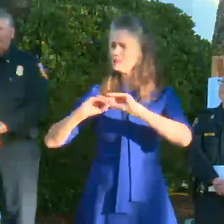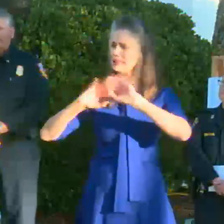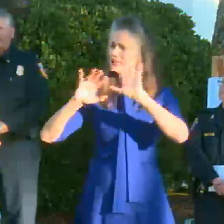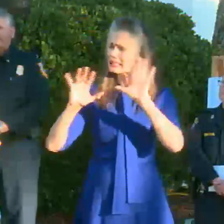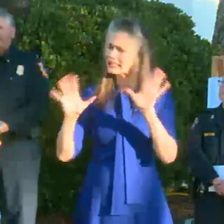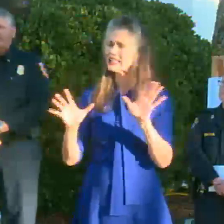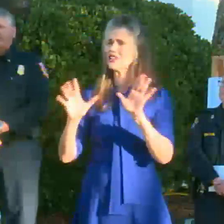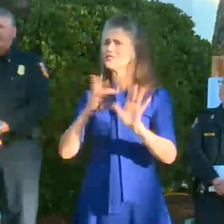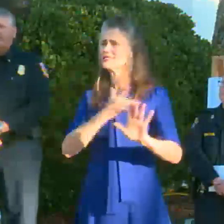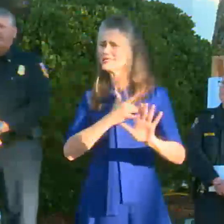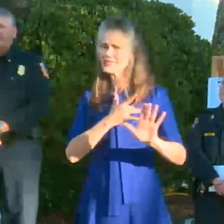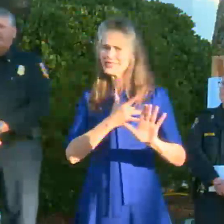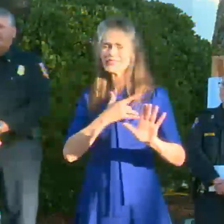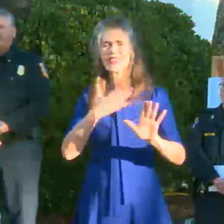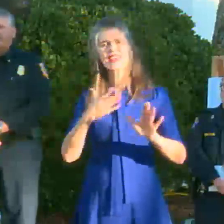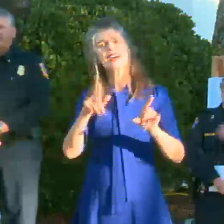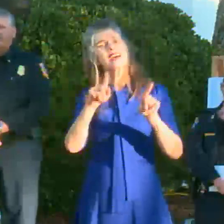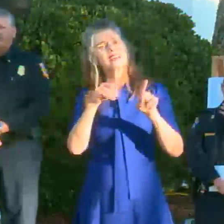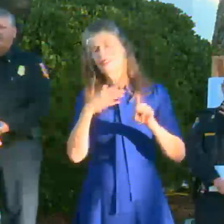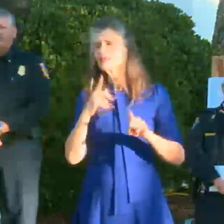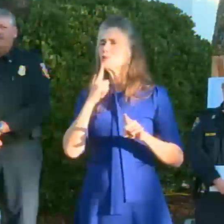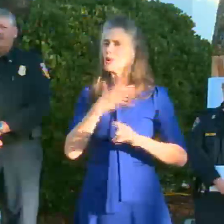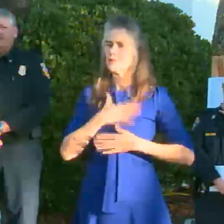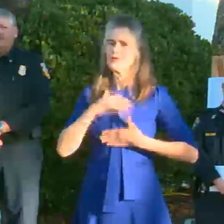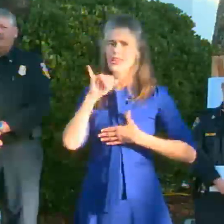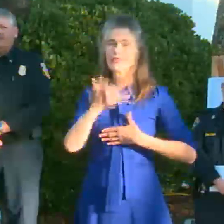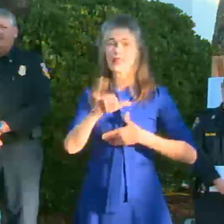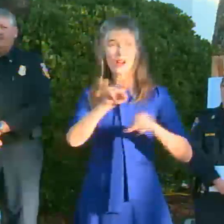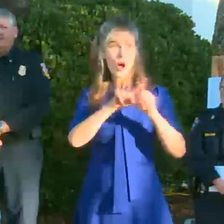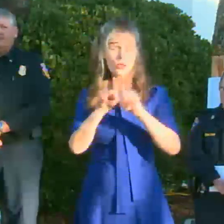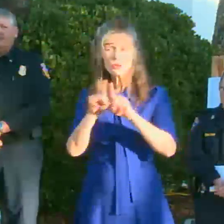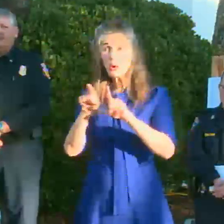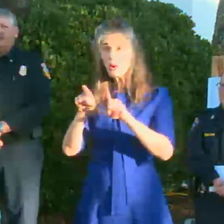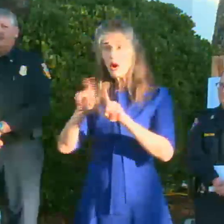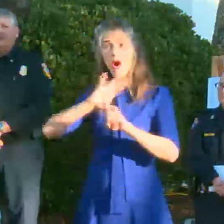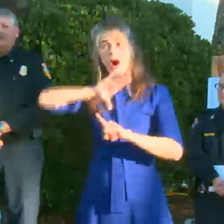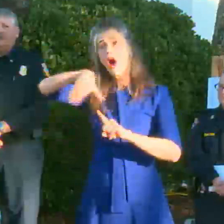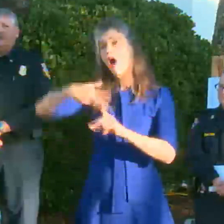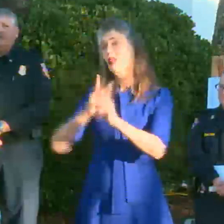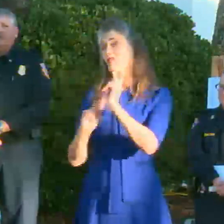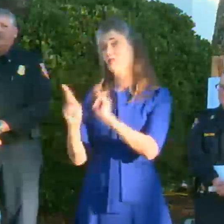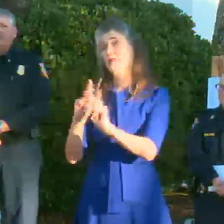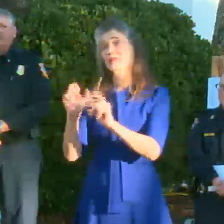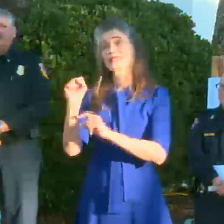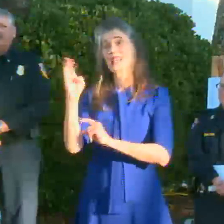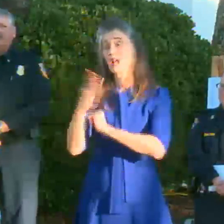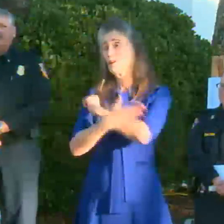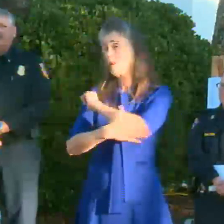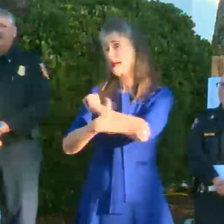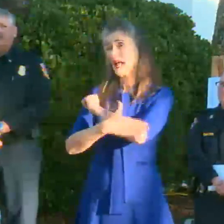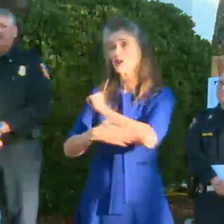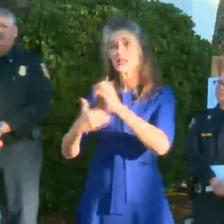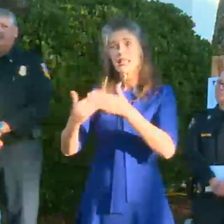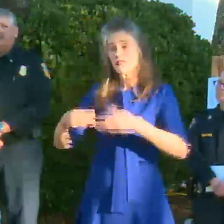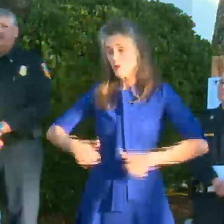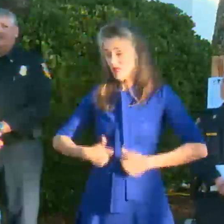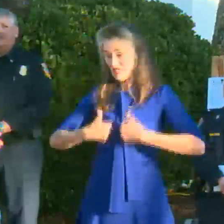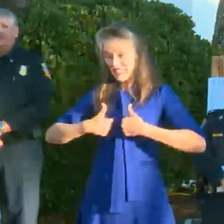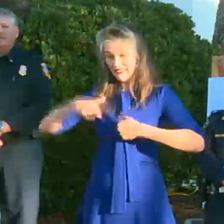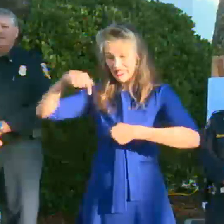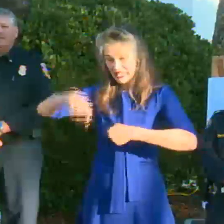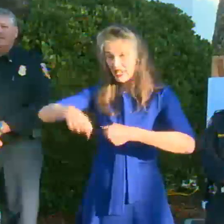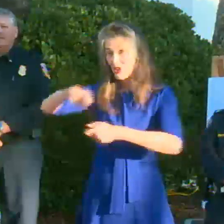you to all of the citizens of Santa Barbara County, whether you're local here or somewhere on the periphery, and support for your